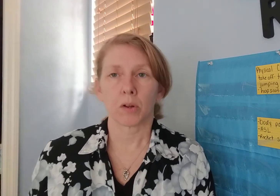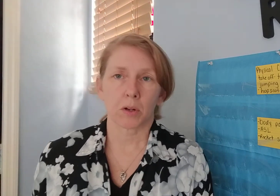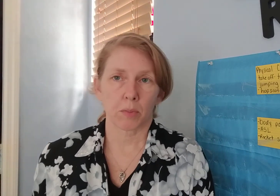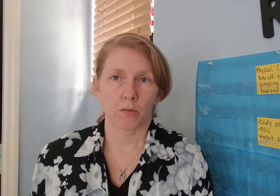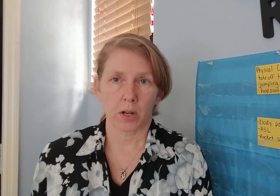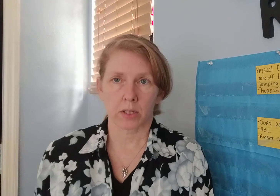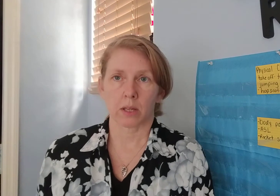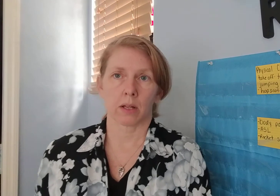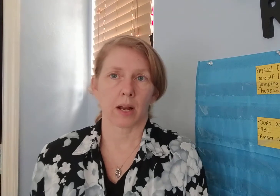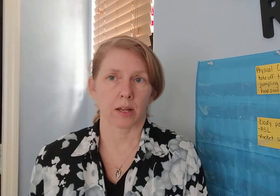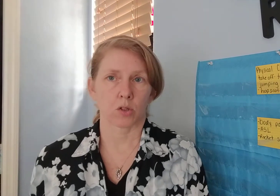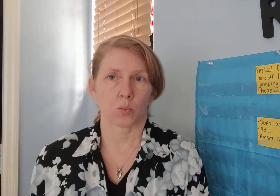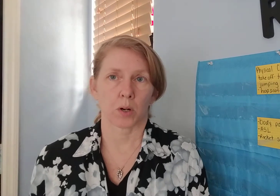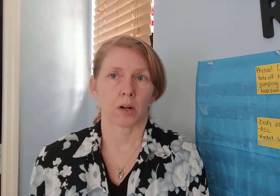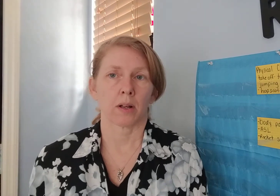would move on to the next word.